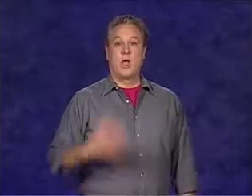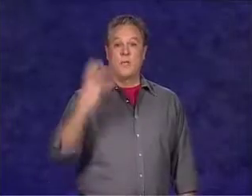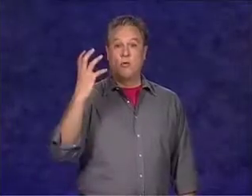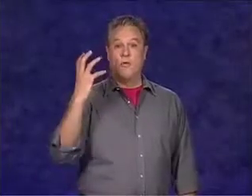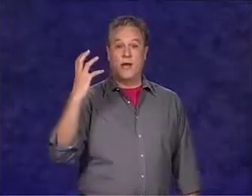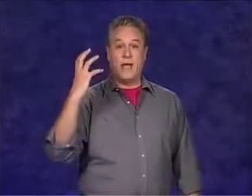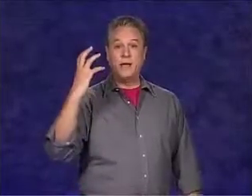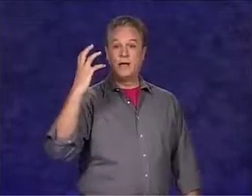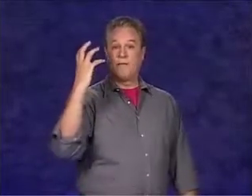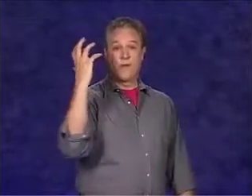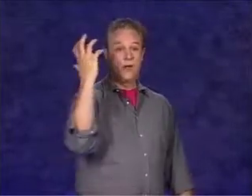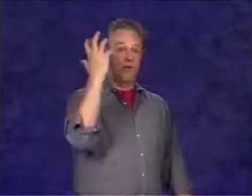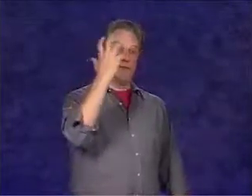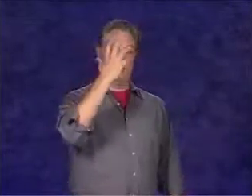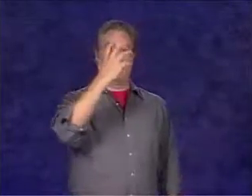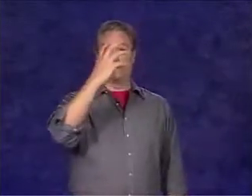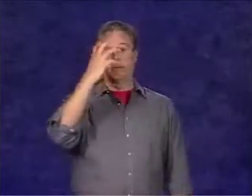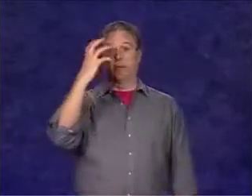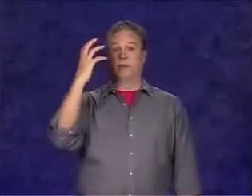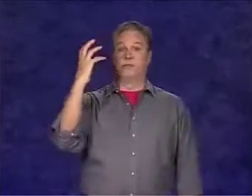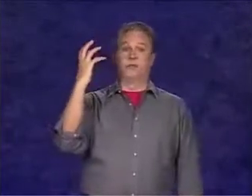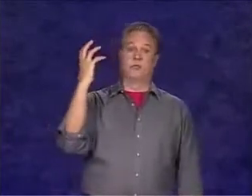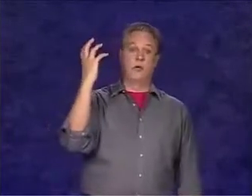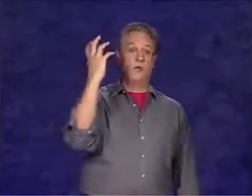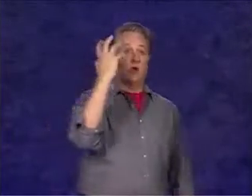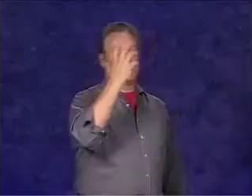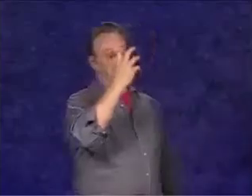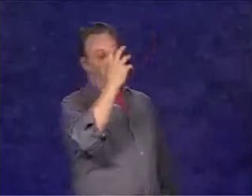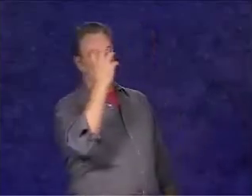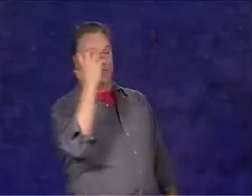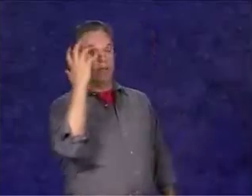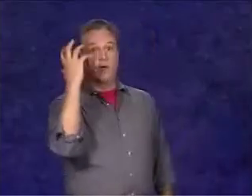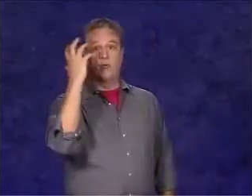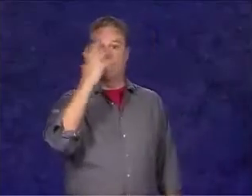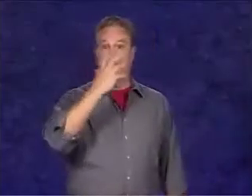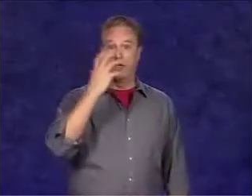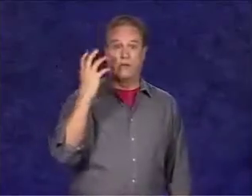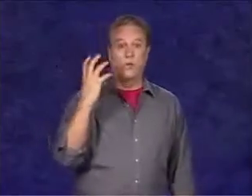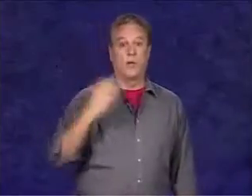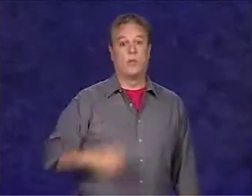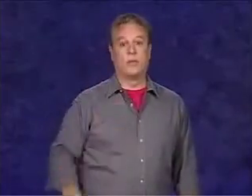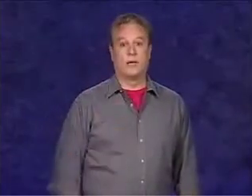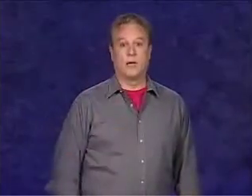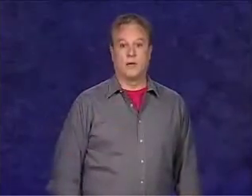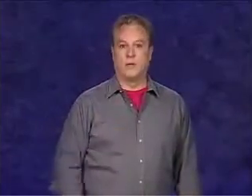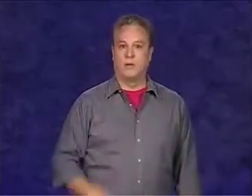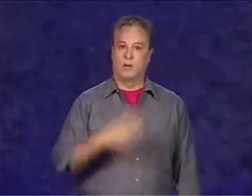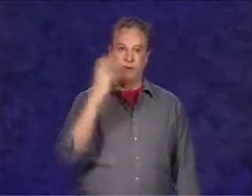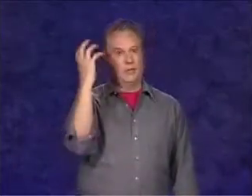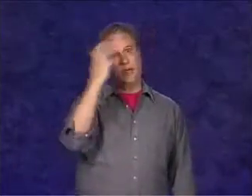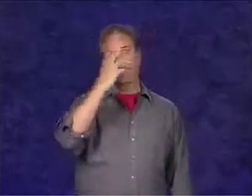Move your hand in front of your face to show the loss of equilibrium we feel when we become dizzy.